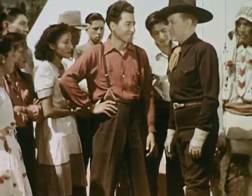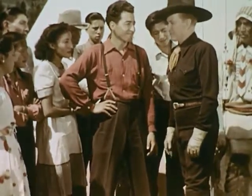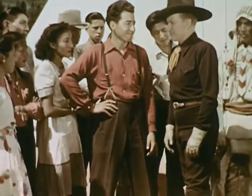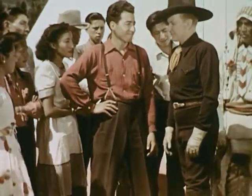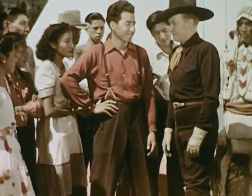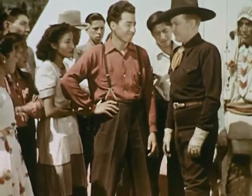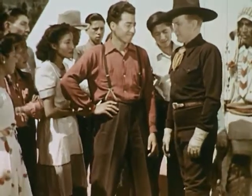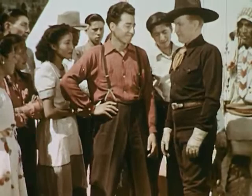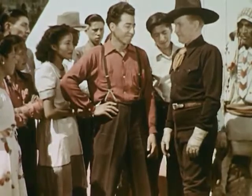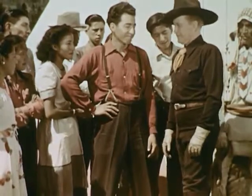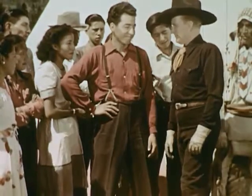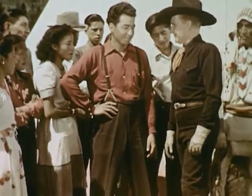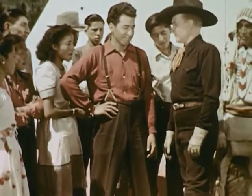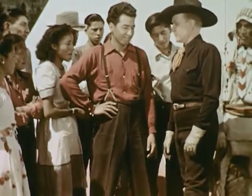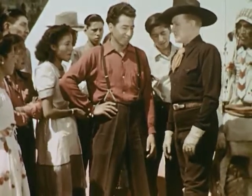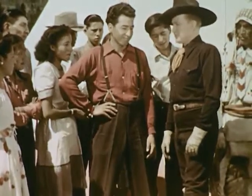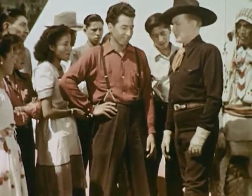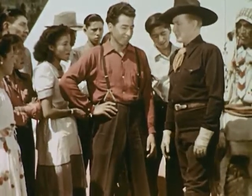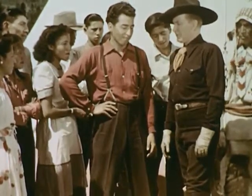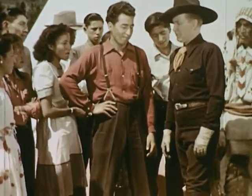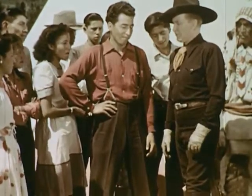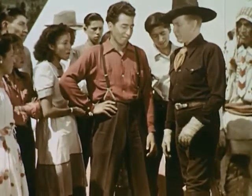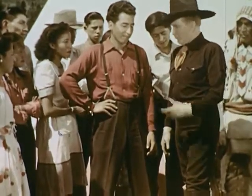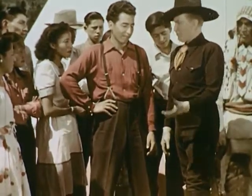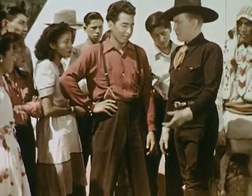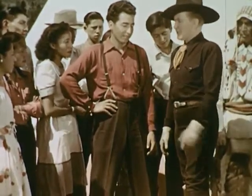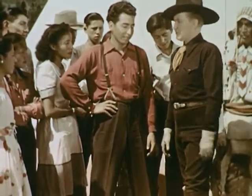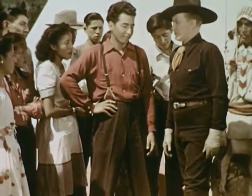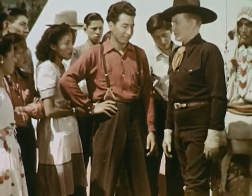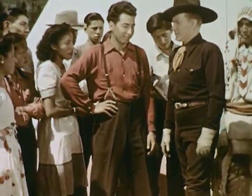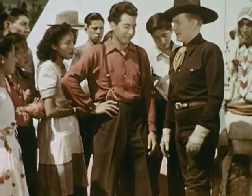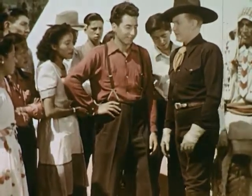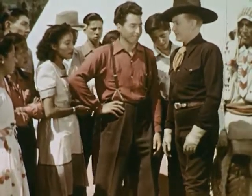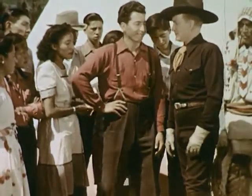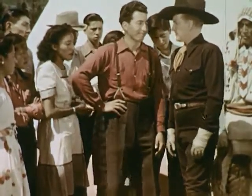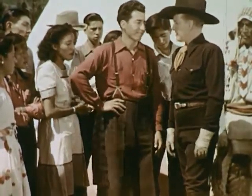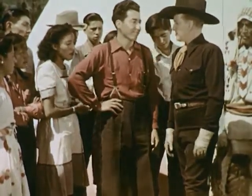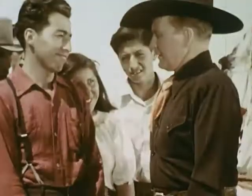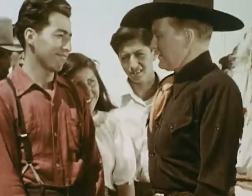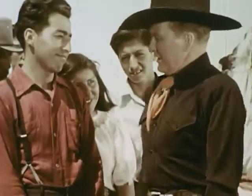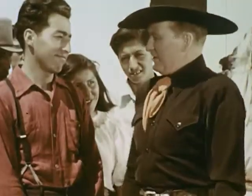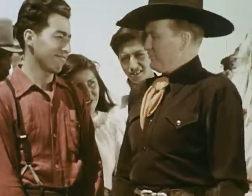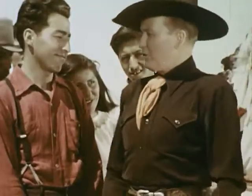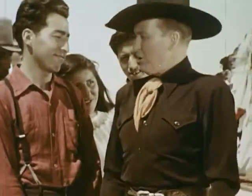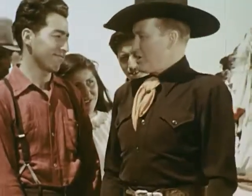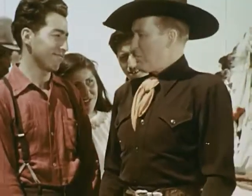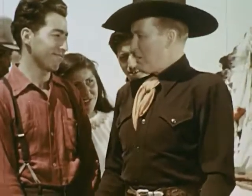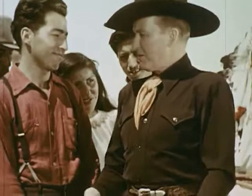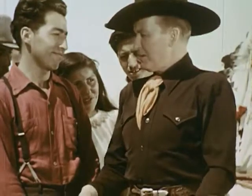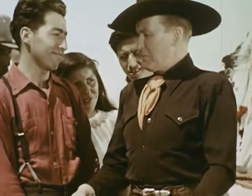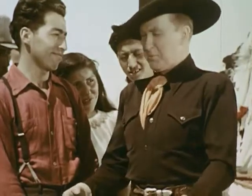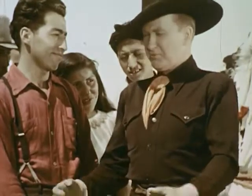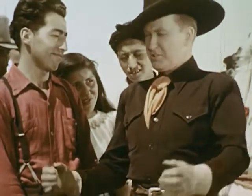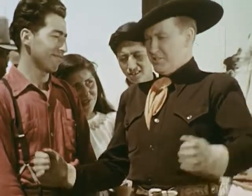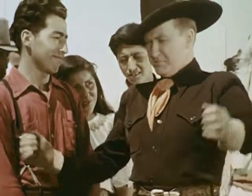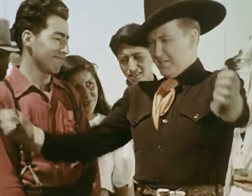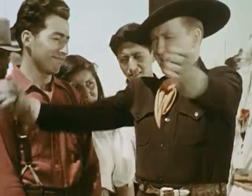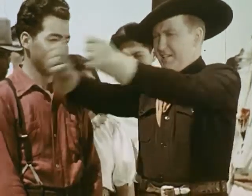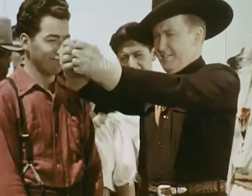instance. Even though some of you may know the meaning of certain signs, their origin has been lost. Sign for courtship among the young people, for instance, made like